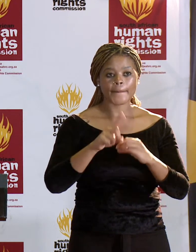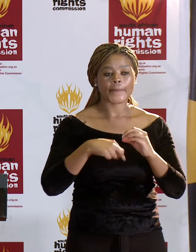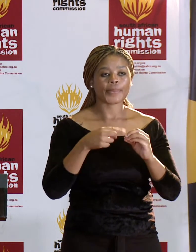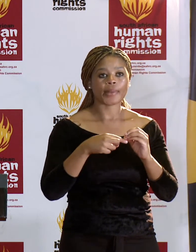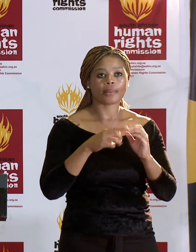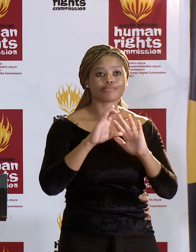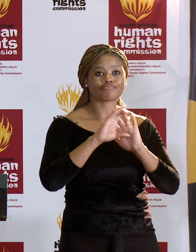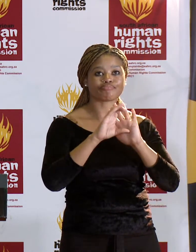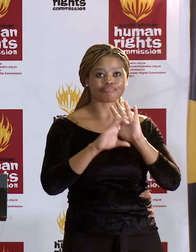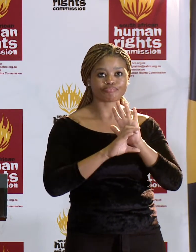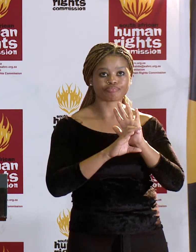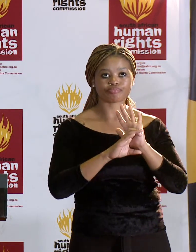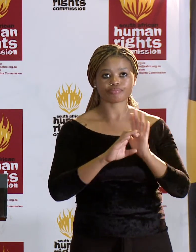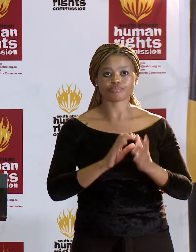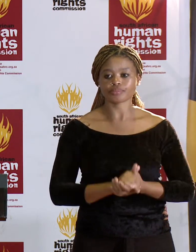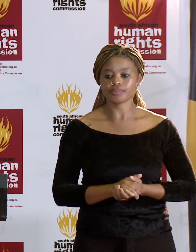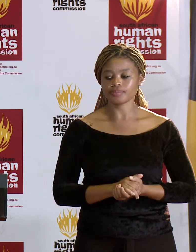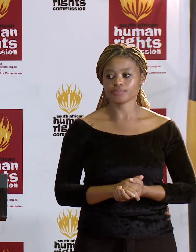Constitution.